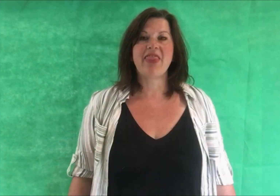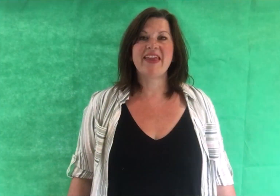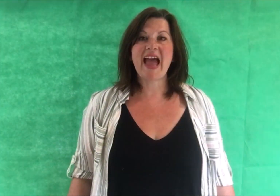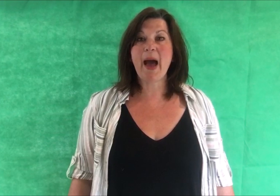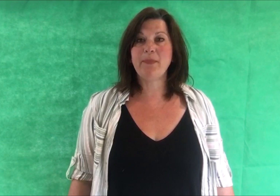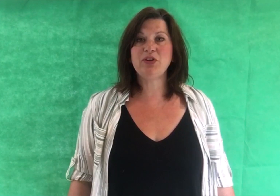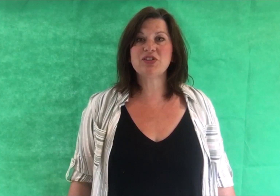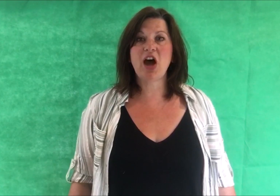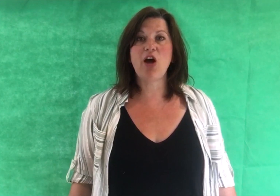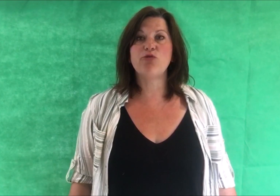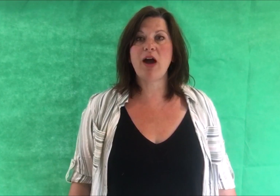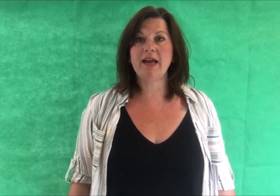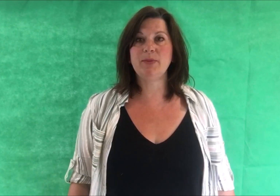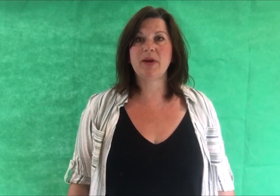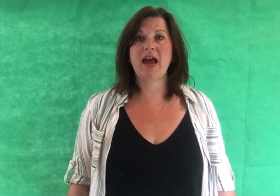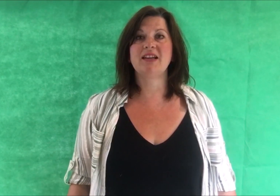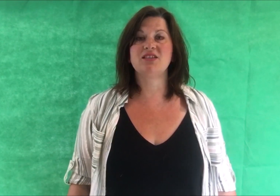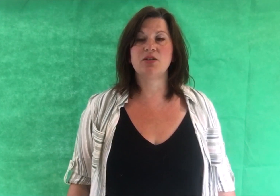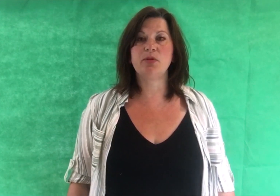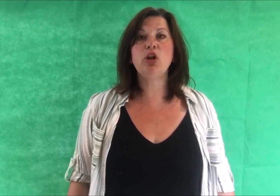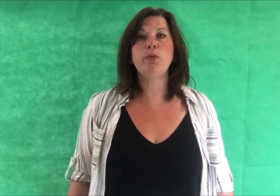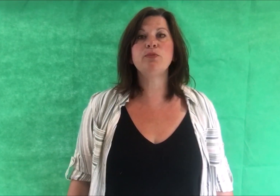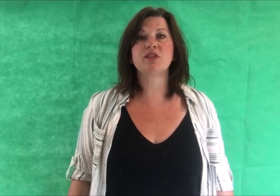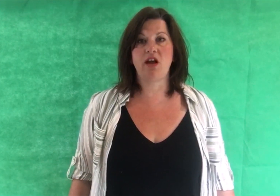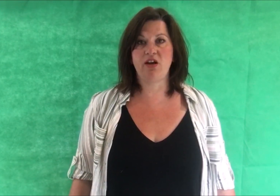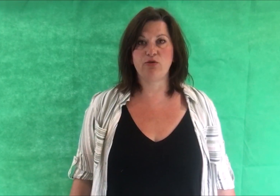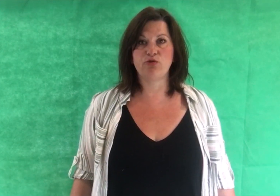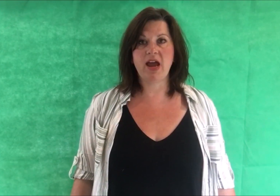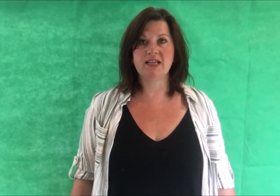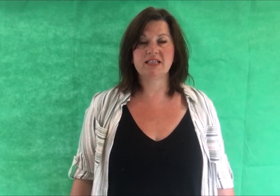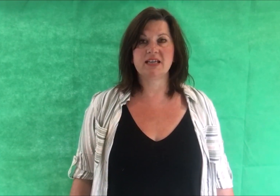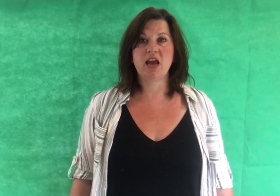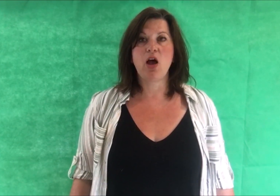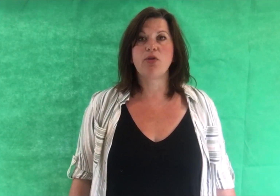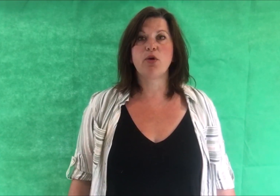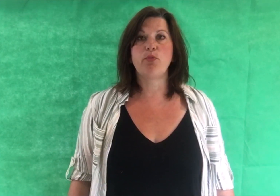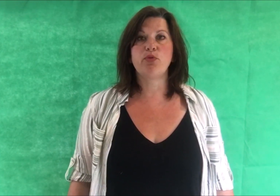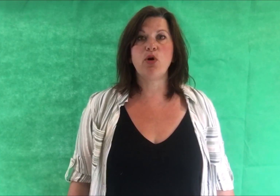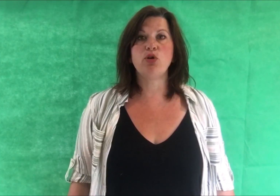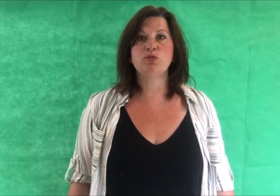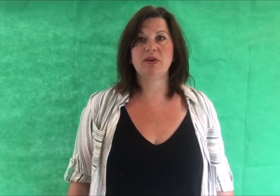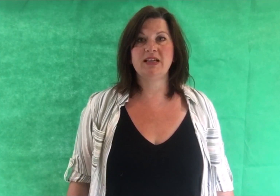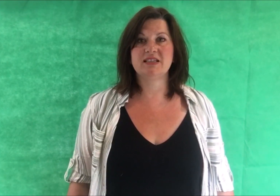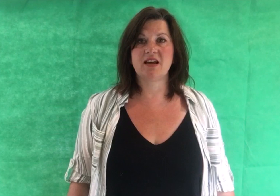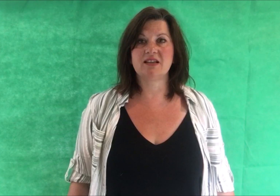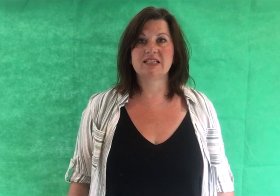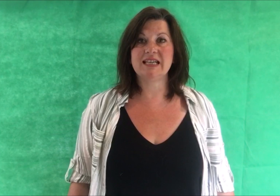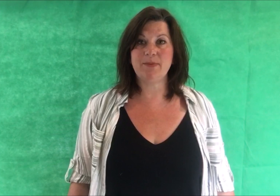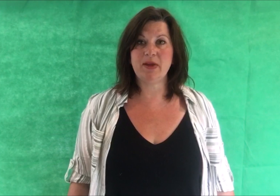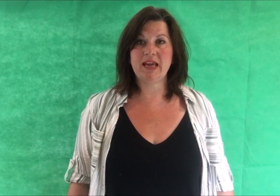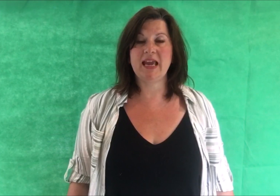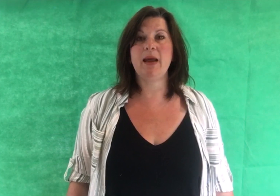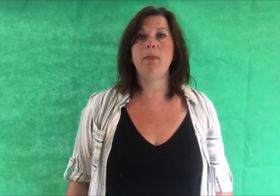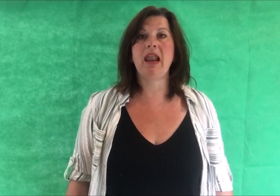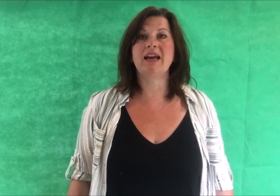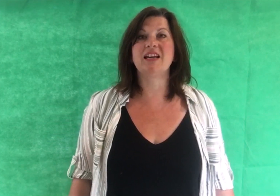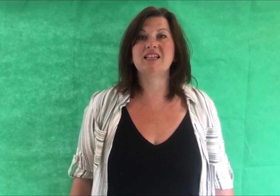The apples are ripe and the plums are red. The broad beans are sleeping in a